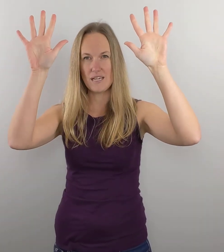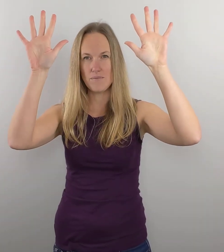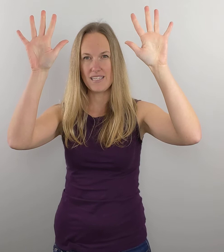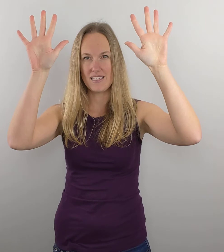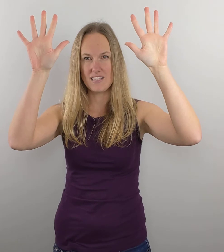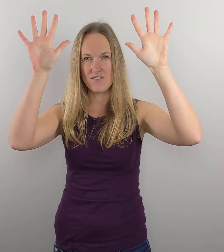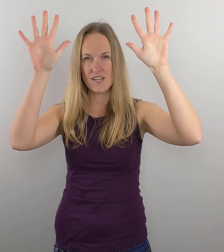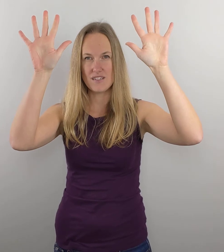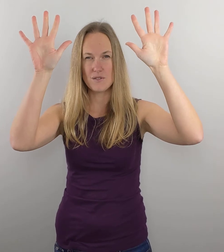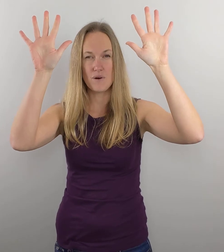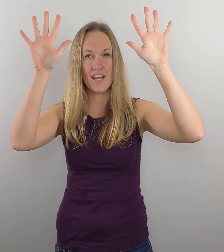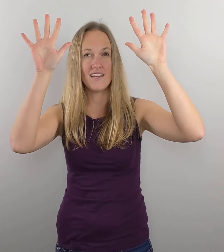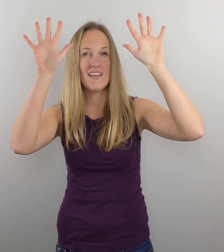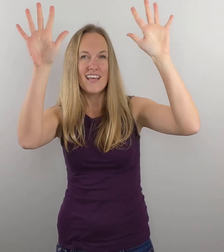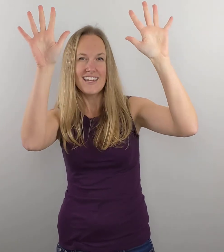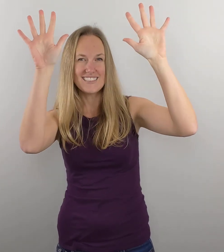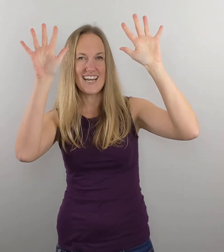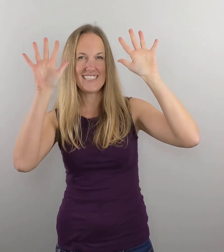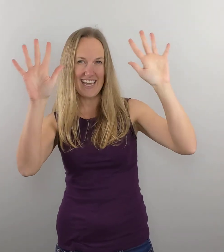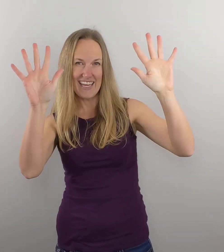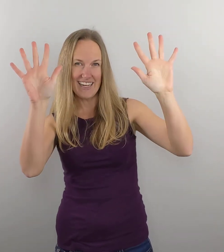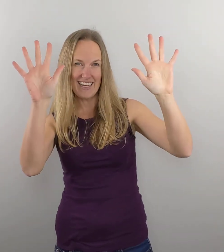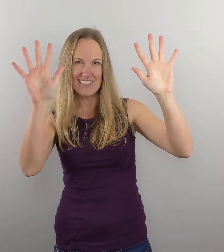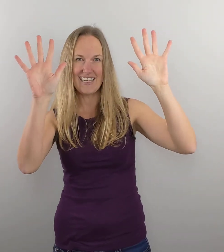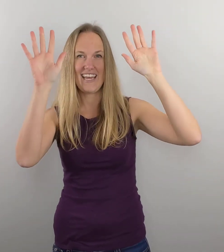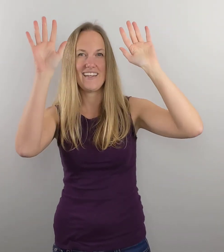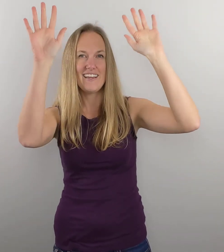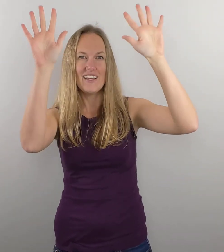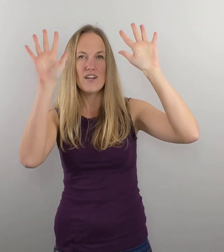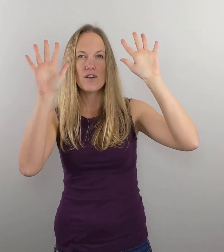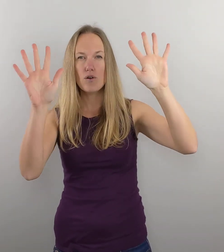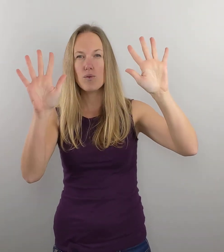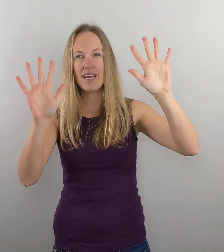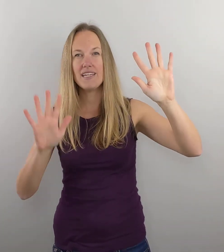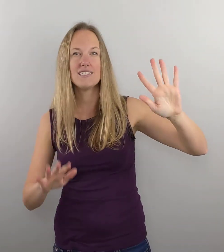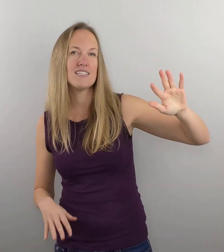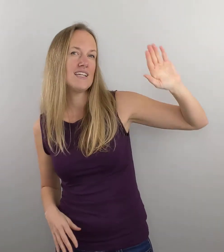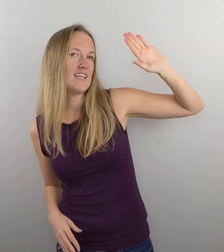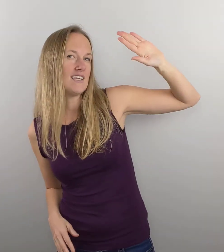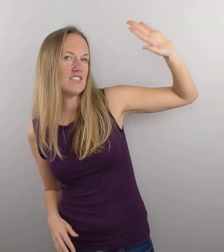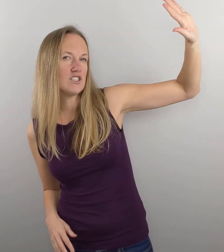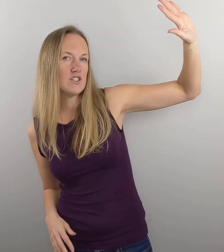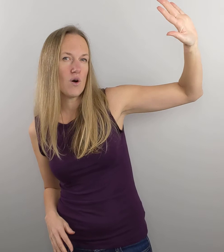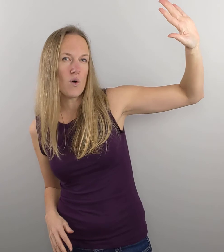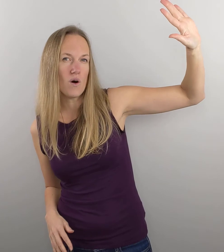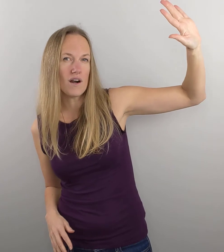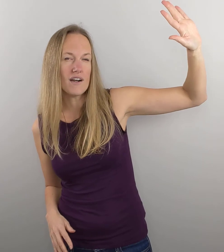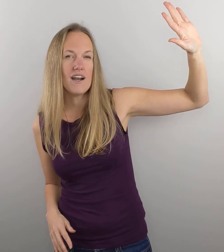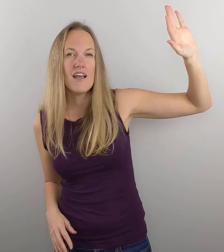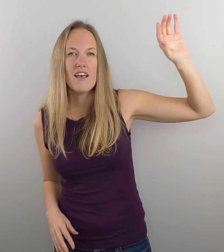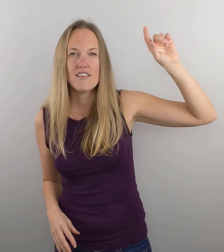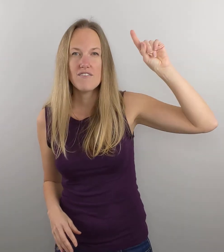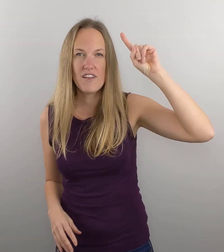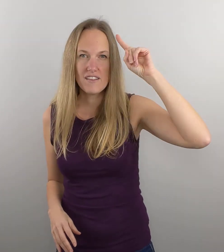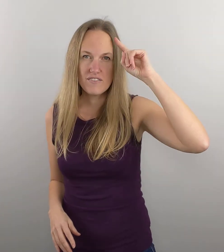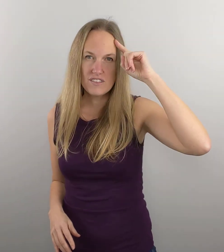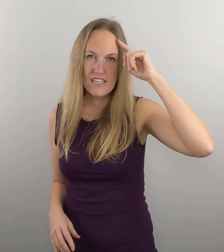like this, fingers spread, and it's high 10, high 10. Great is your, and then